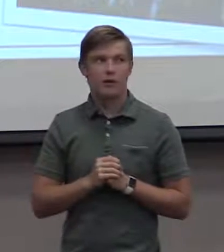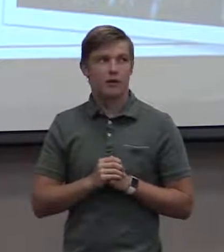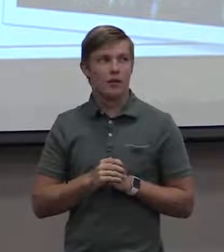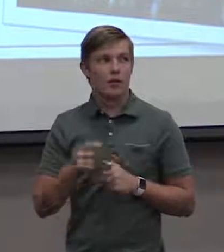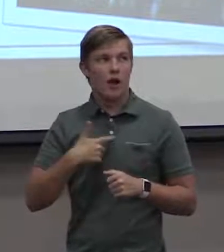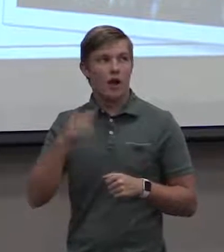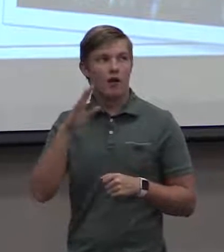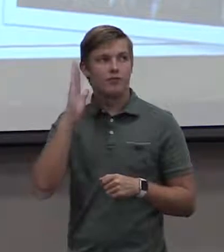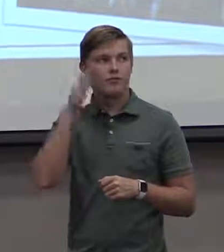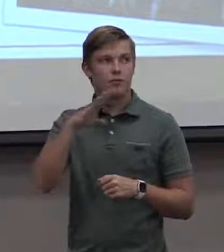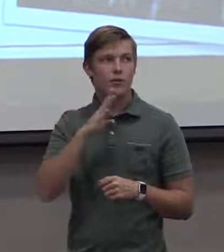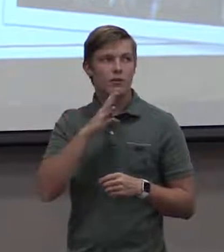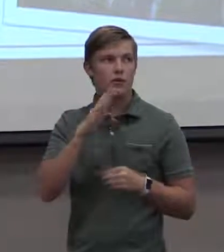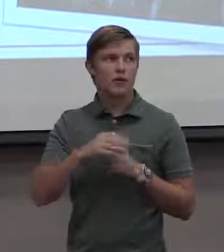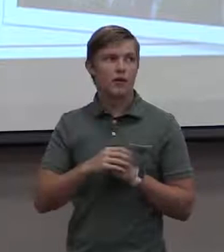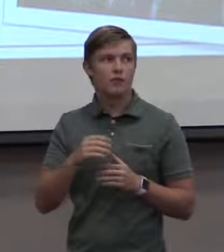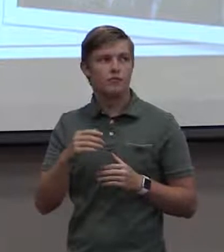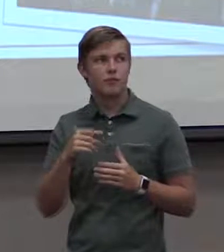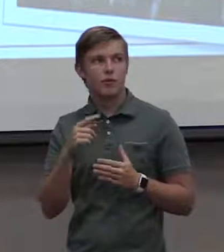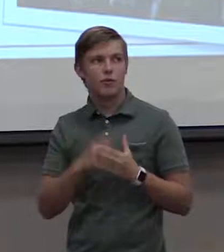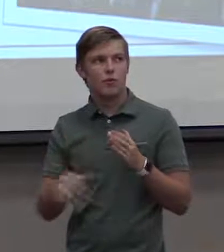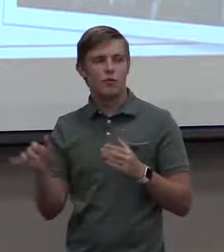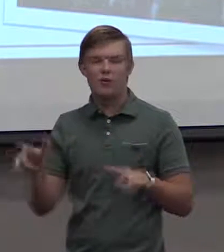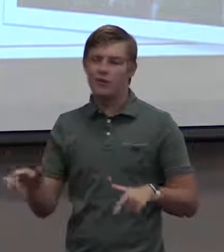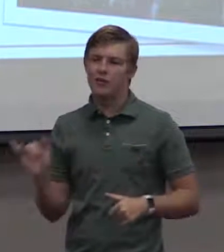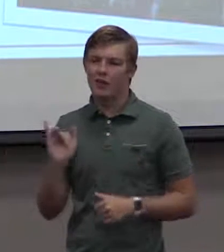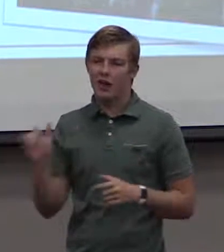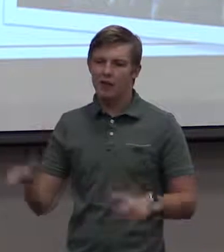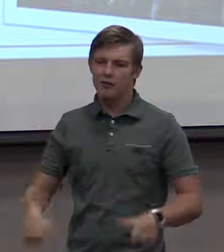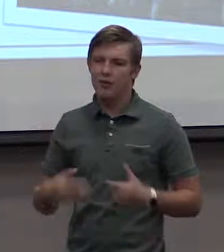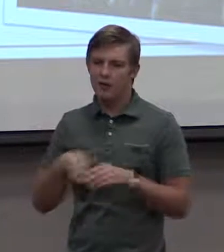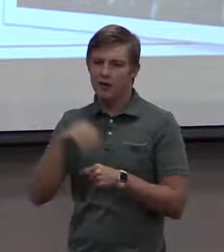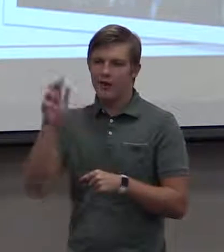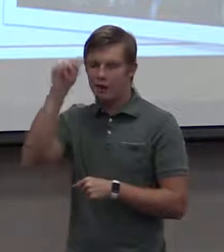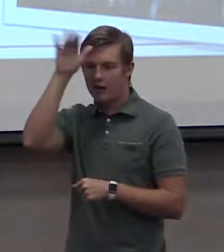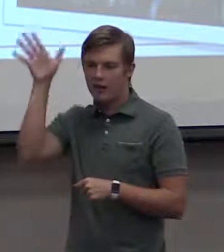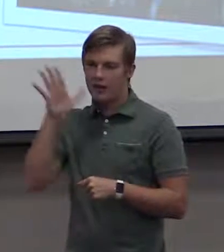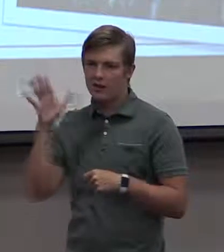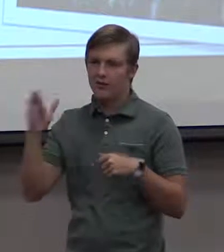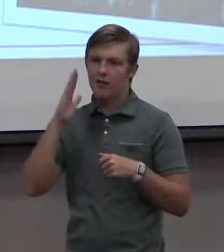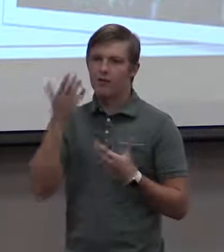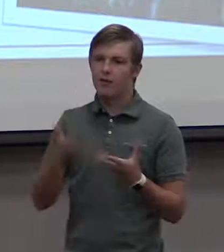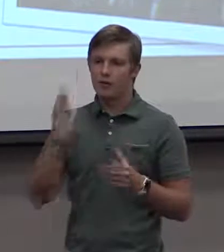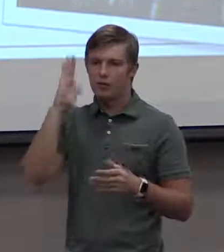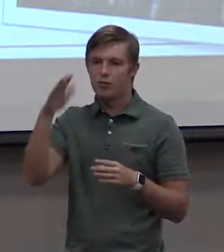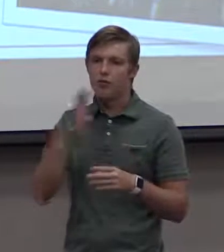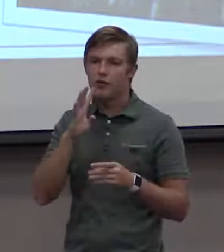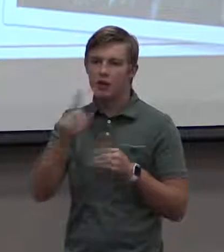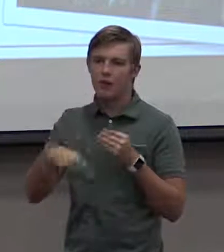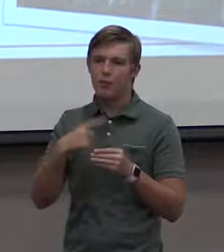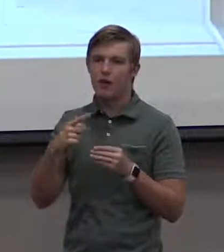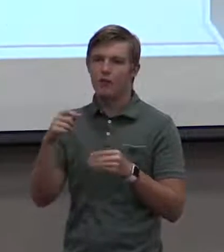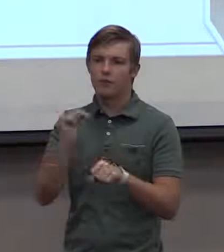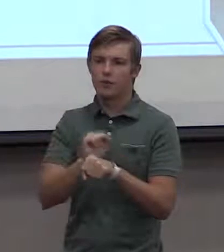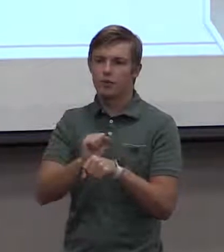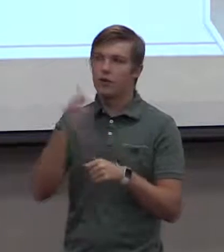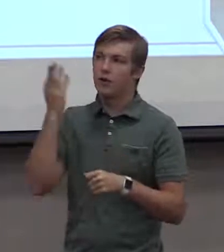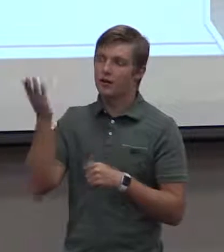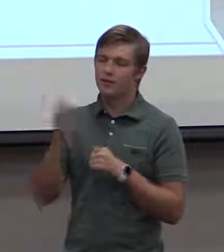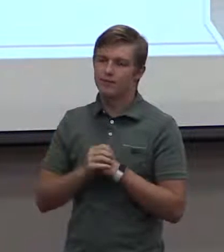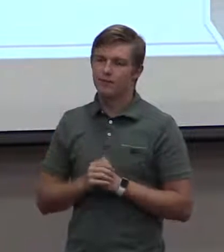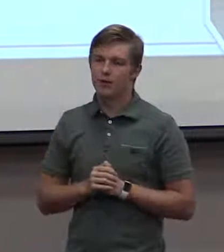bit about just what living in Alaska is like for us, and then I want to talk about our work there and what we've been a part